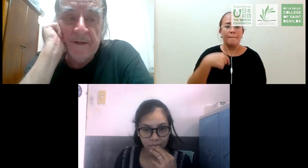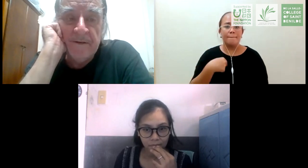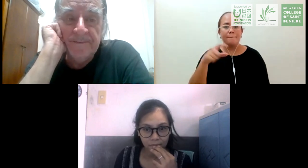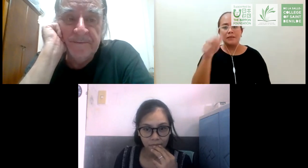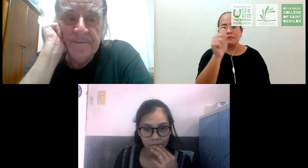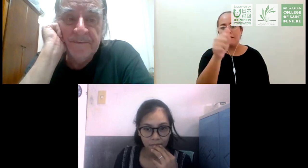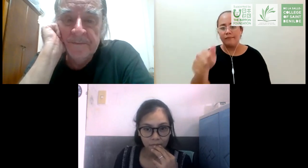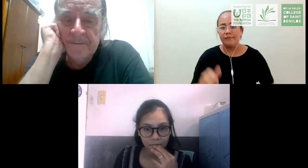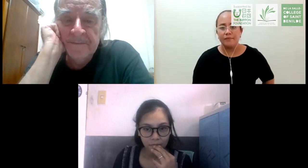yes.